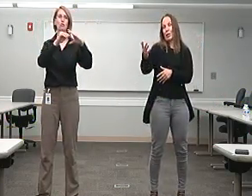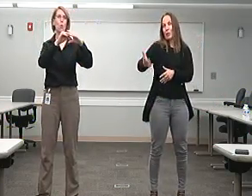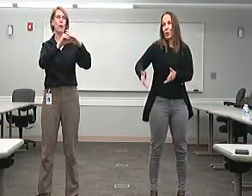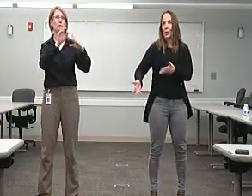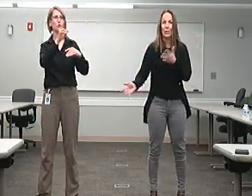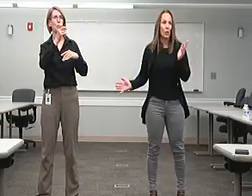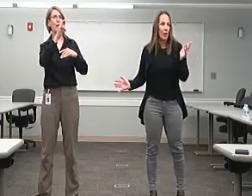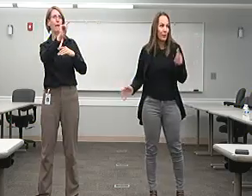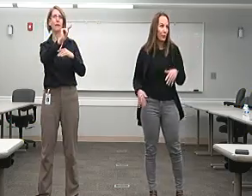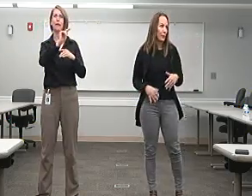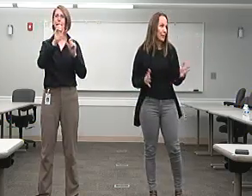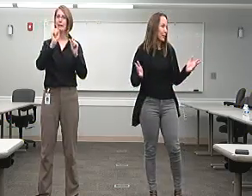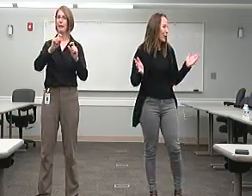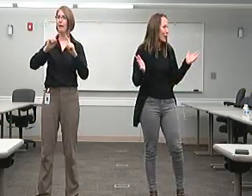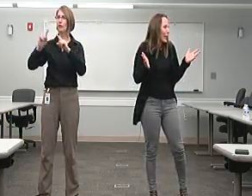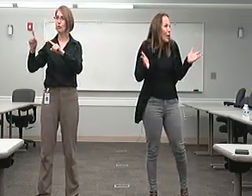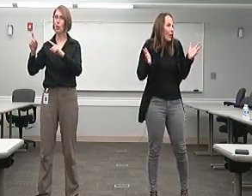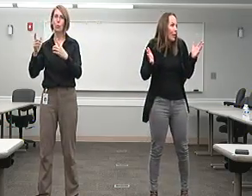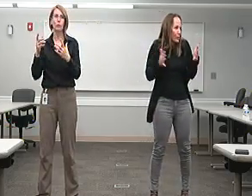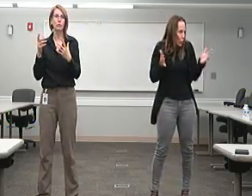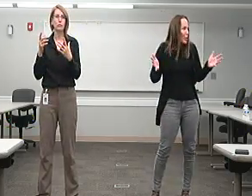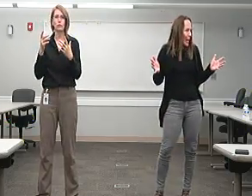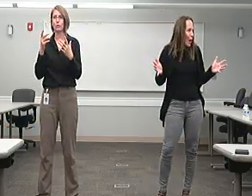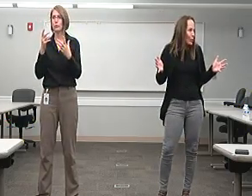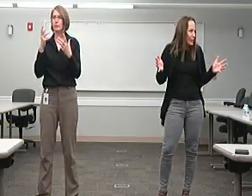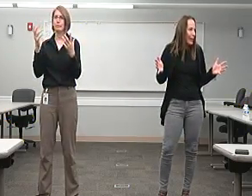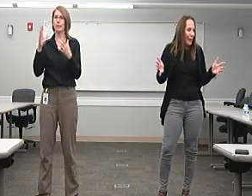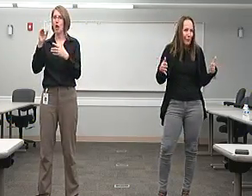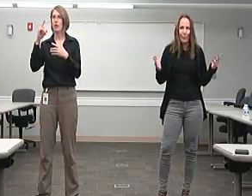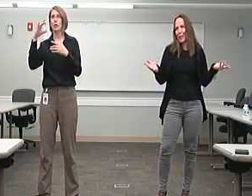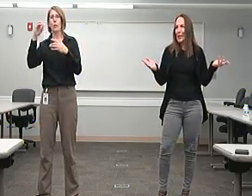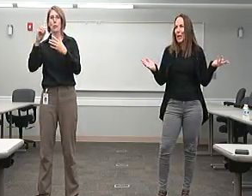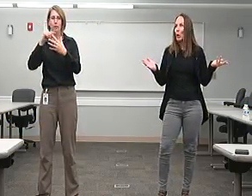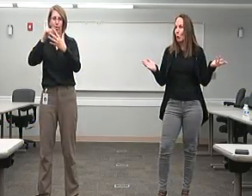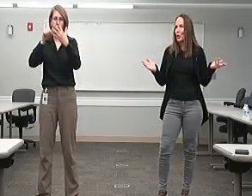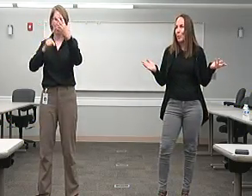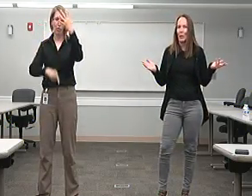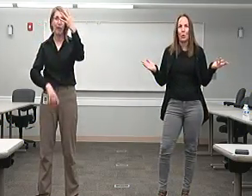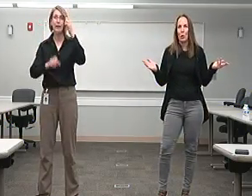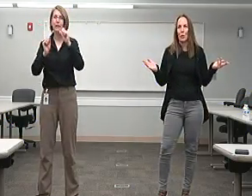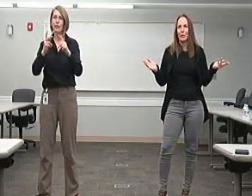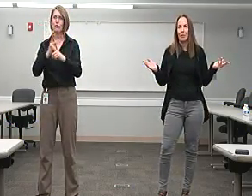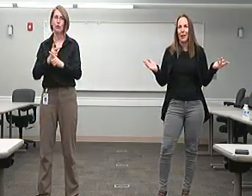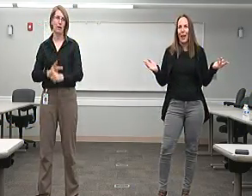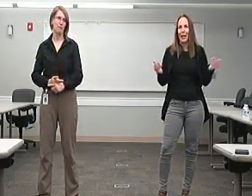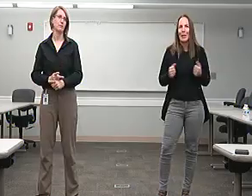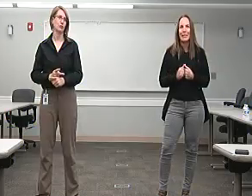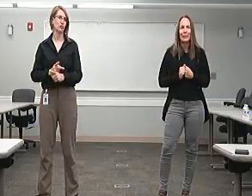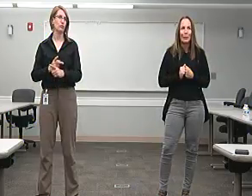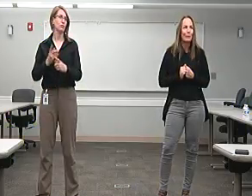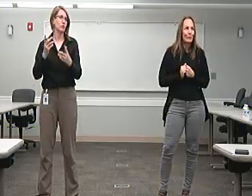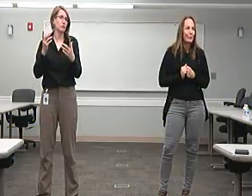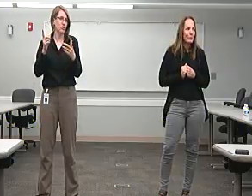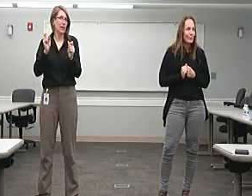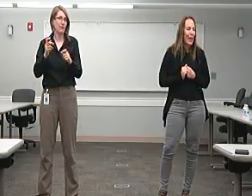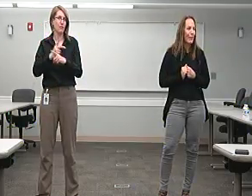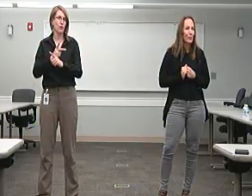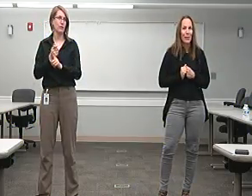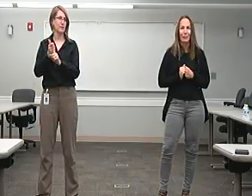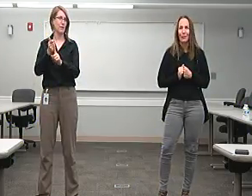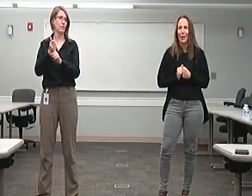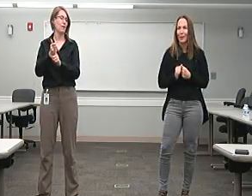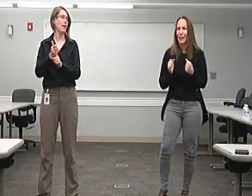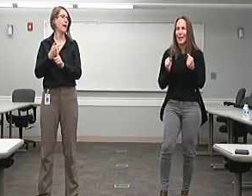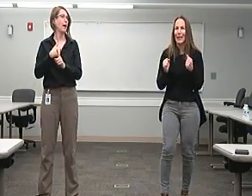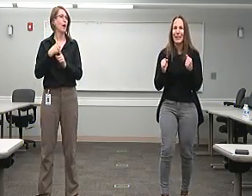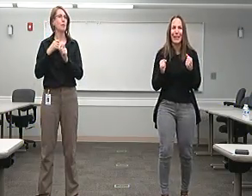food, and doesn't has worked out being a grown-up in the world, and I still have those is it going